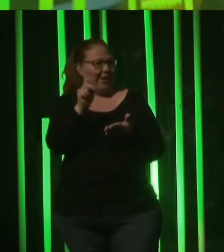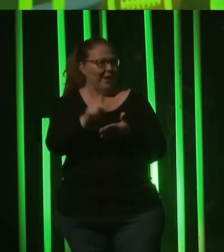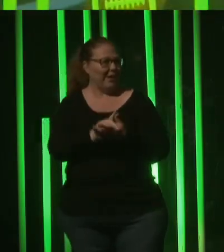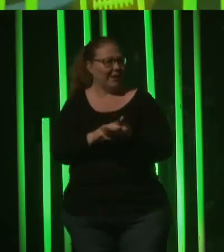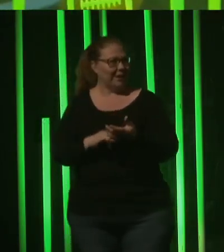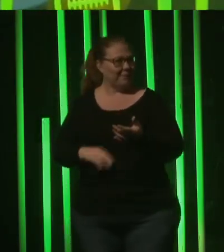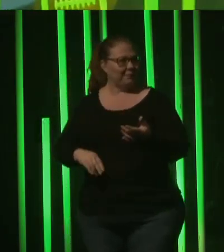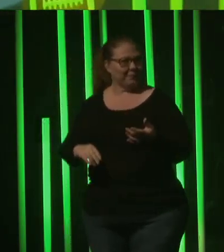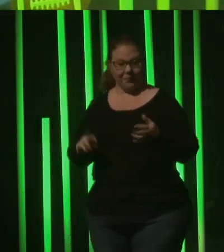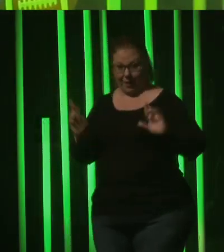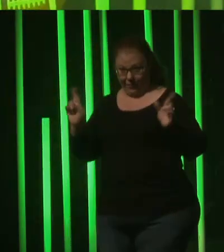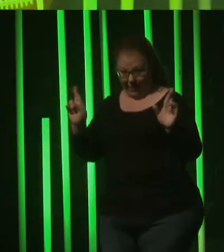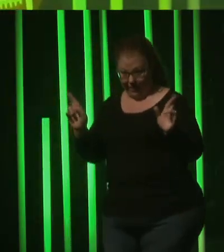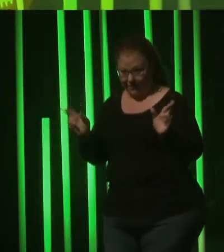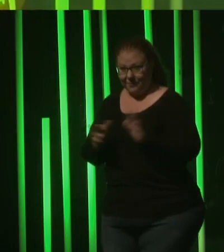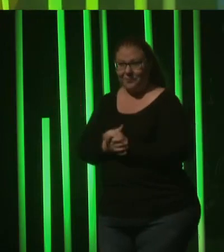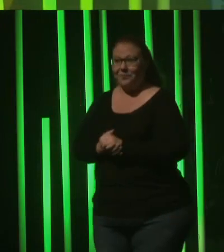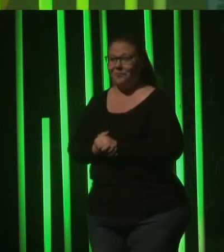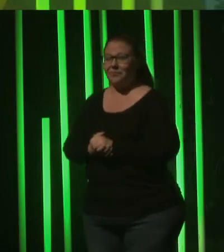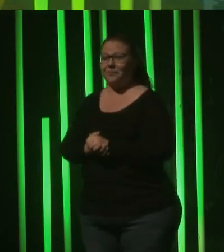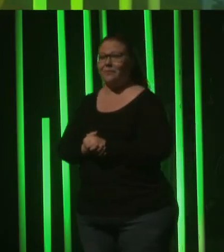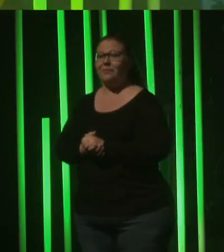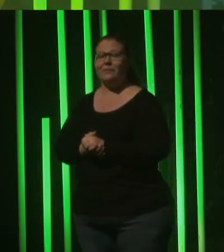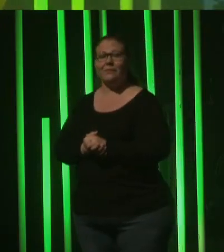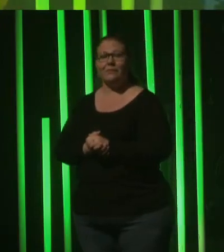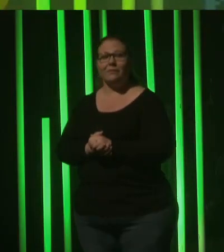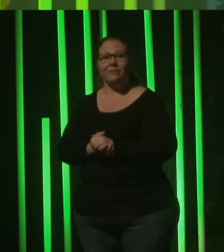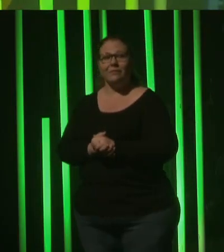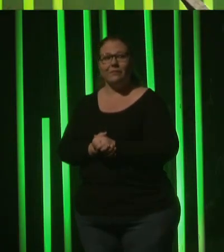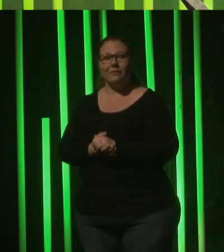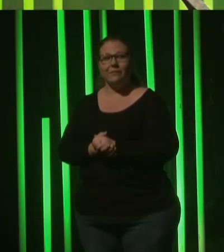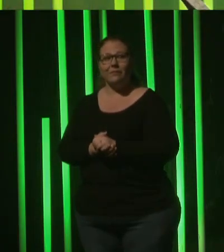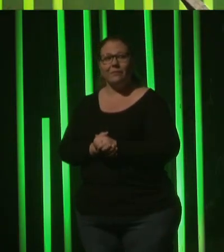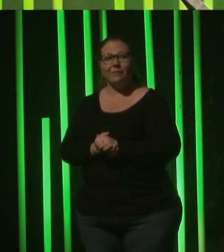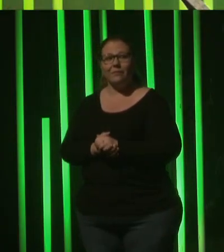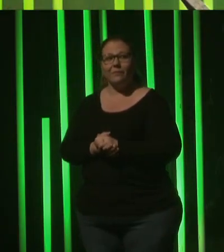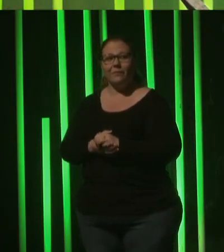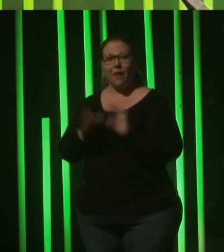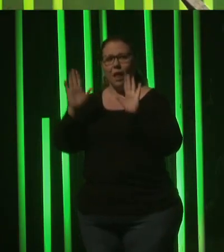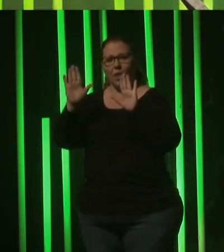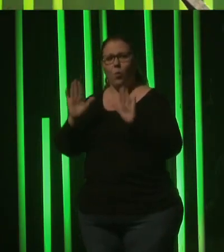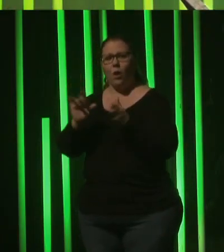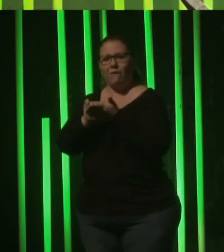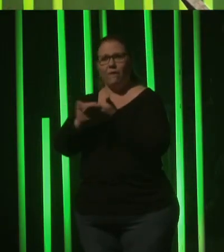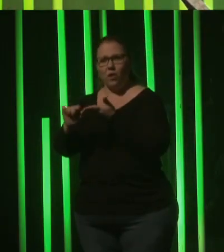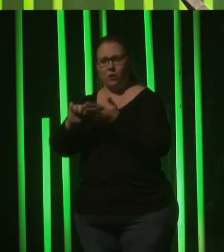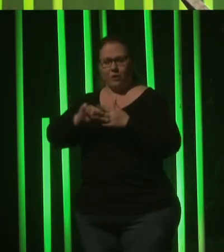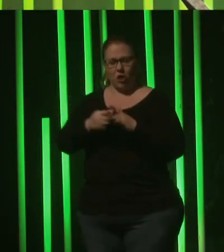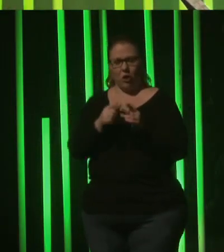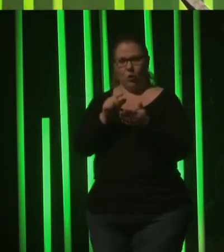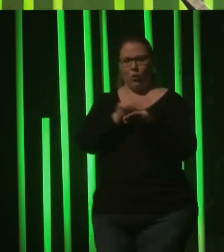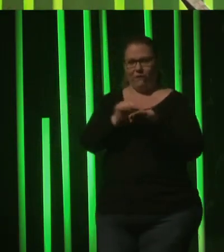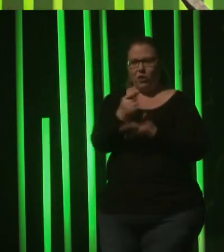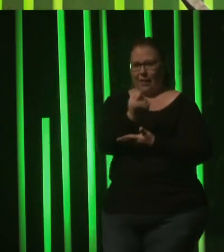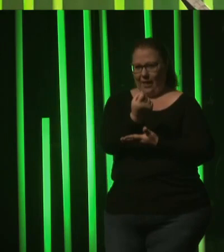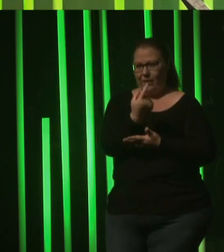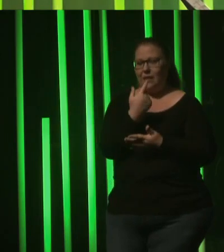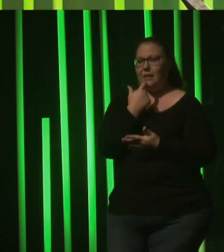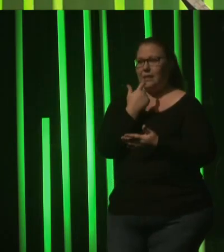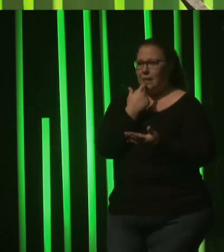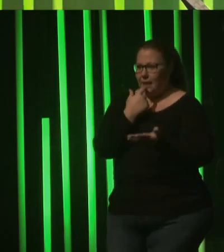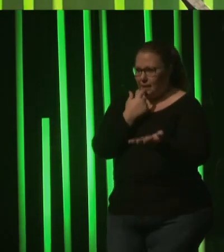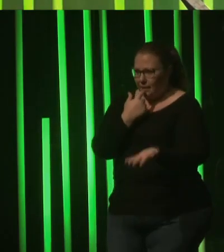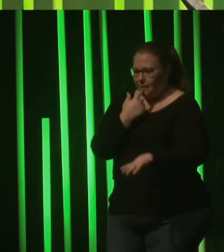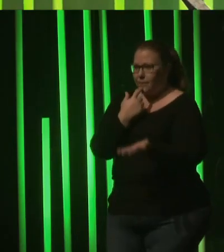scripture. Here it comes. And so this wonderful verse, I'm sorry, I'm starting with verse 11. It says,